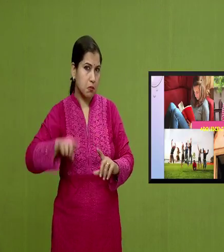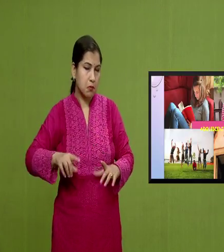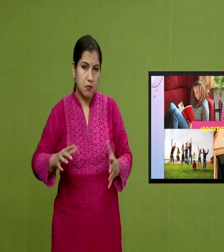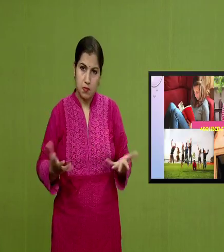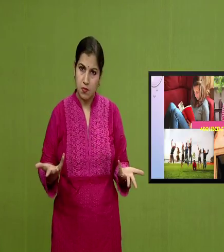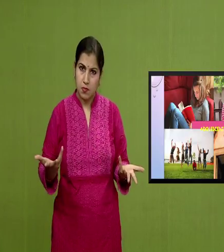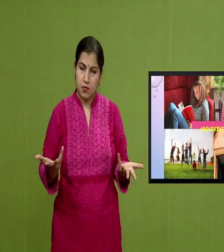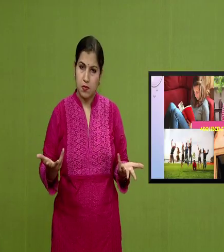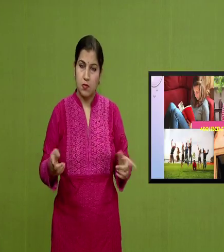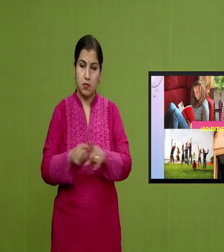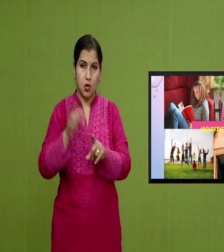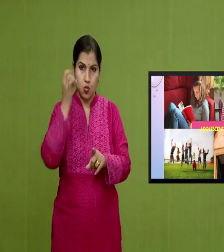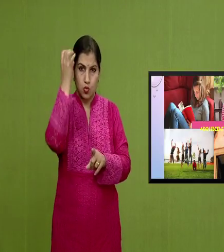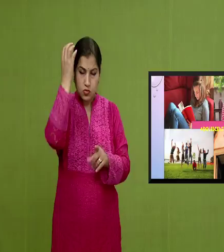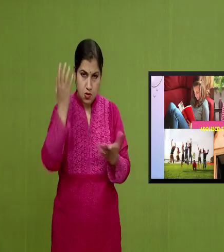become aggressive.